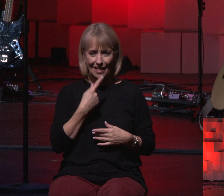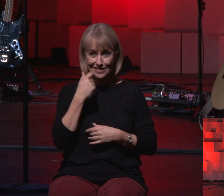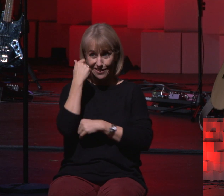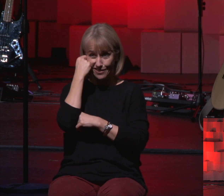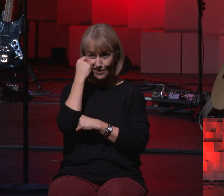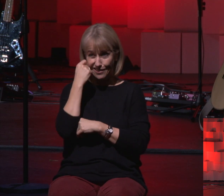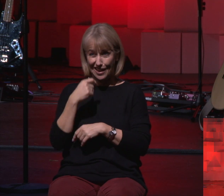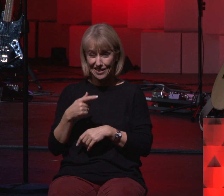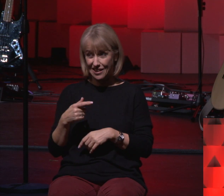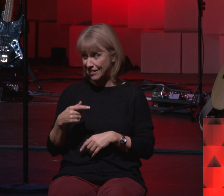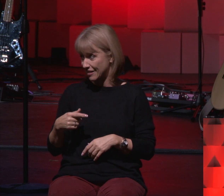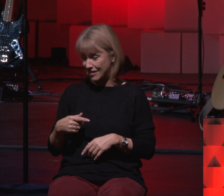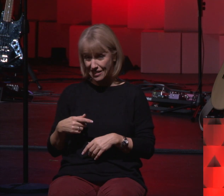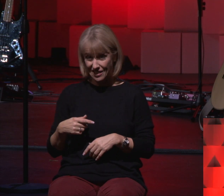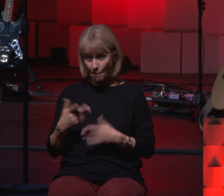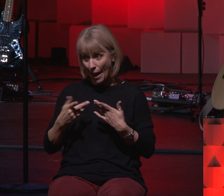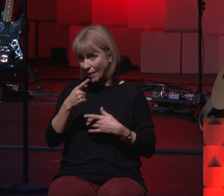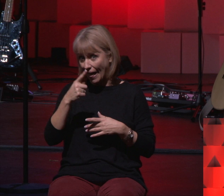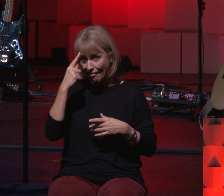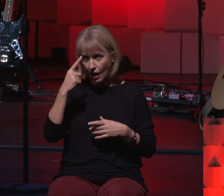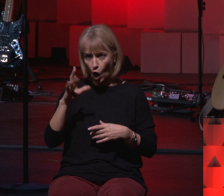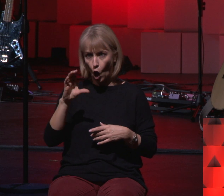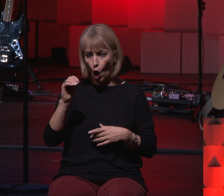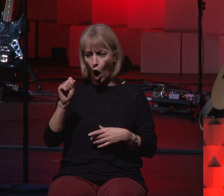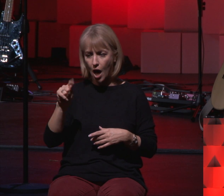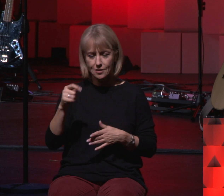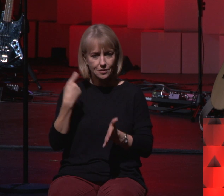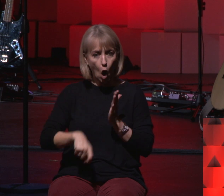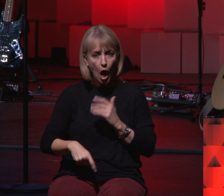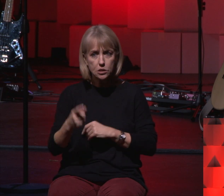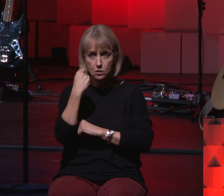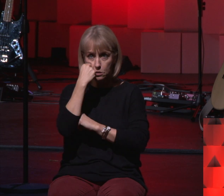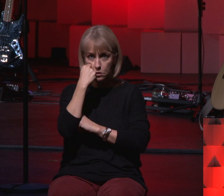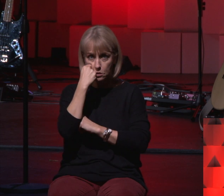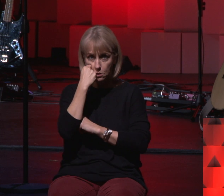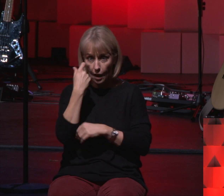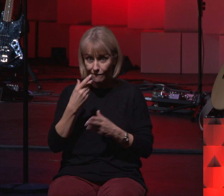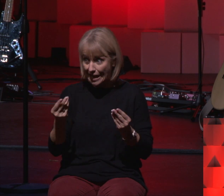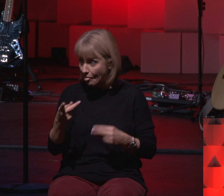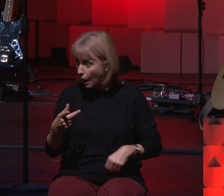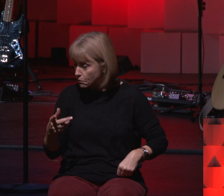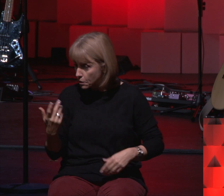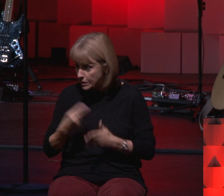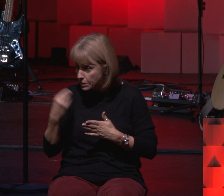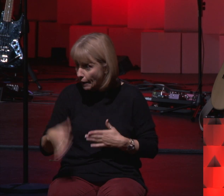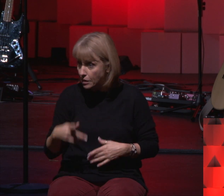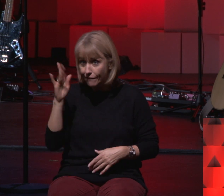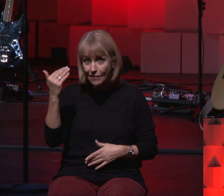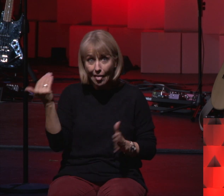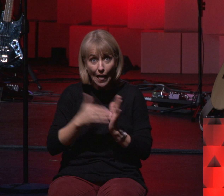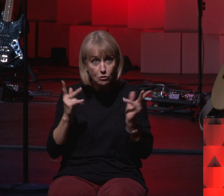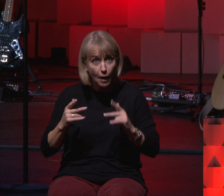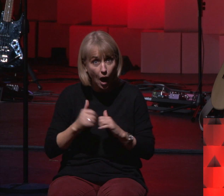costs to feed all these people? That may have been their motive. Or maybe they were genuinely concerned that we need to provide some food for them. But that